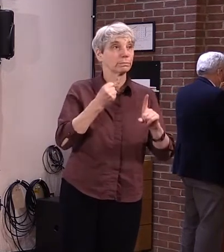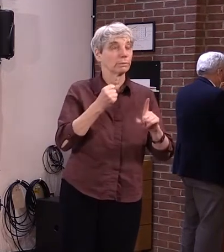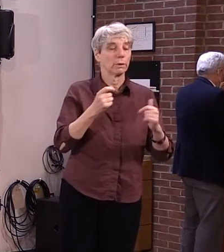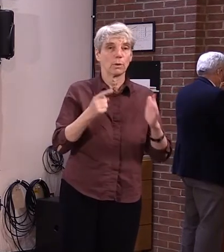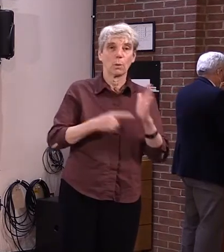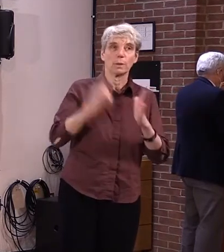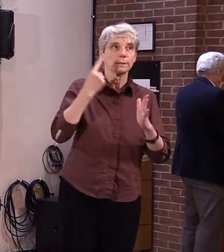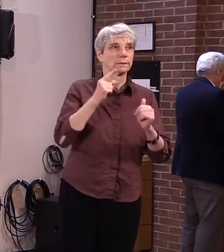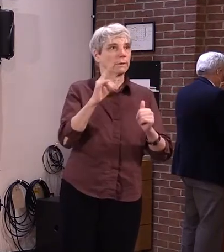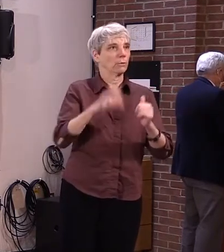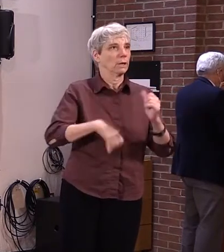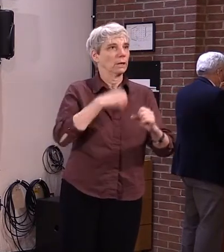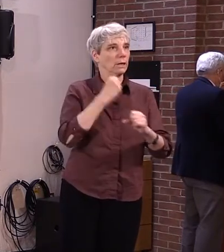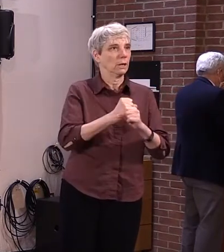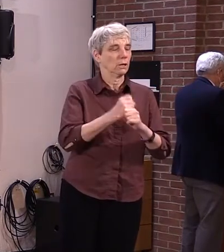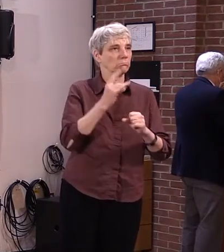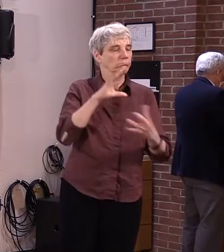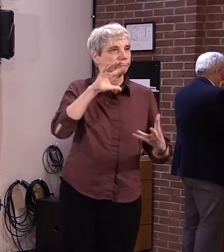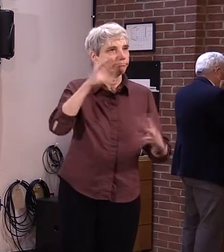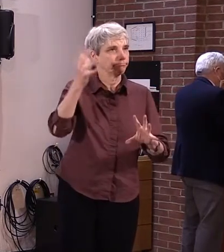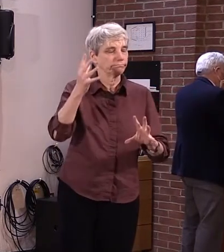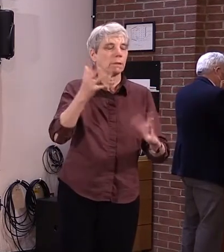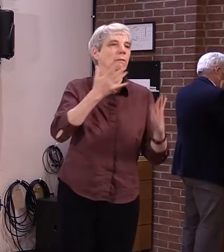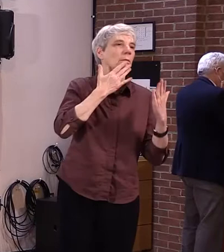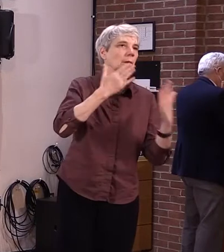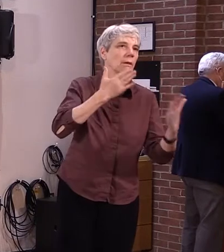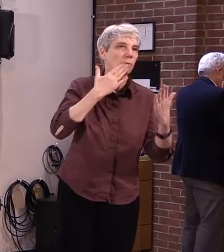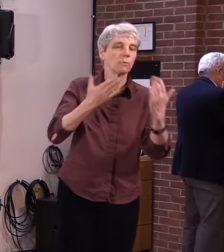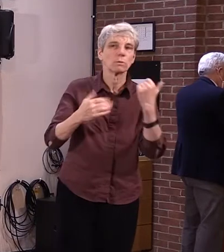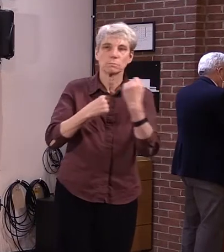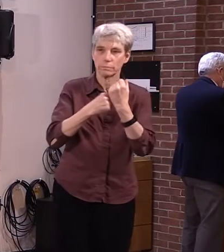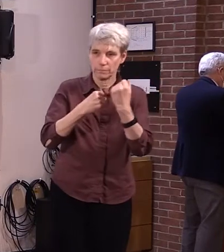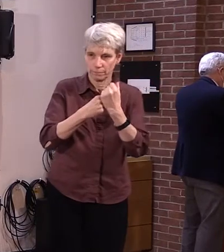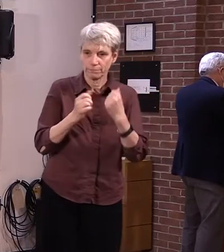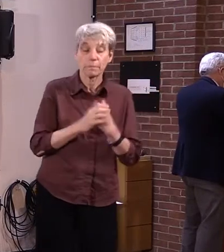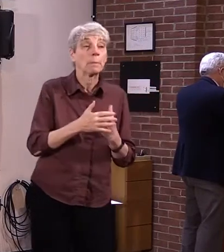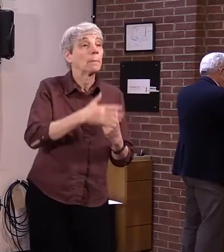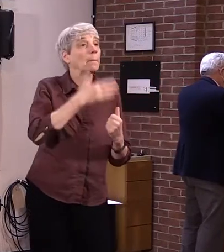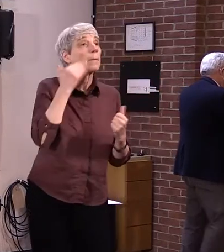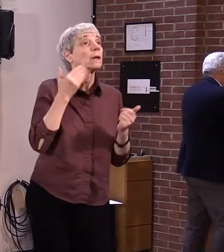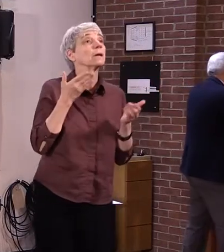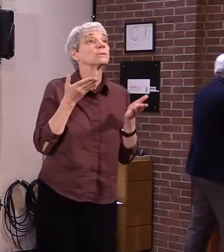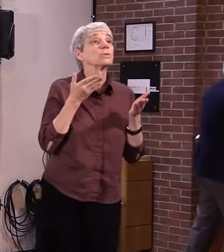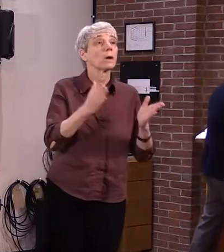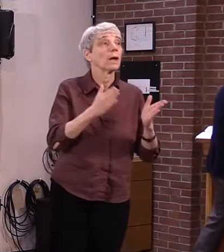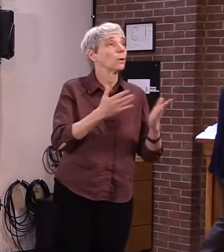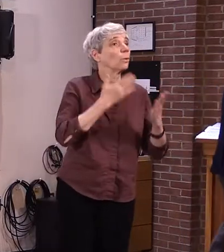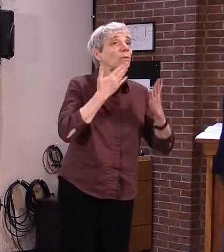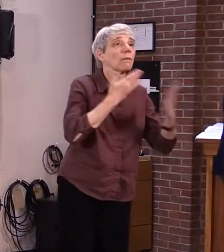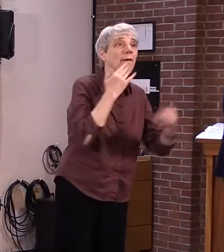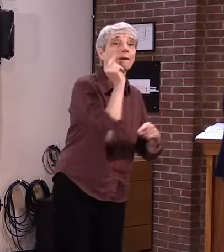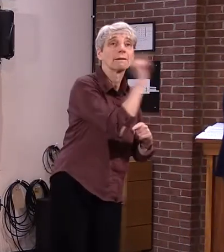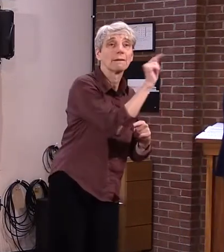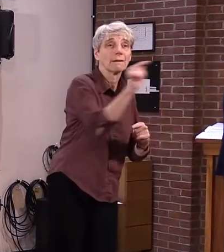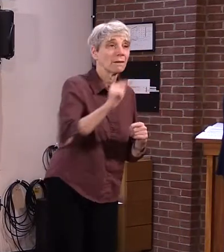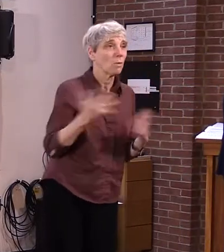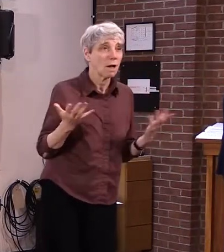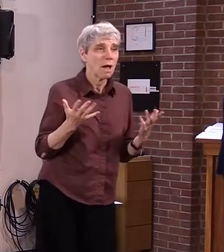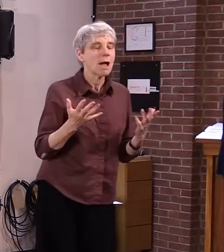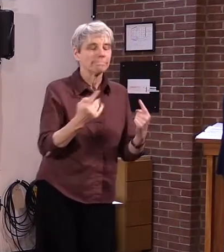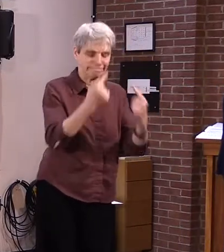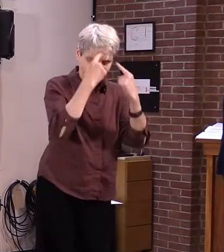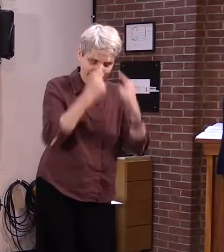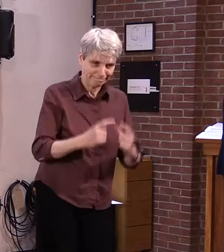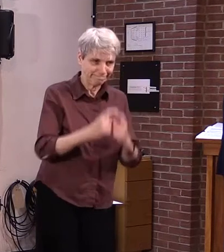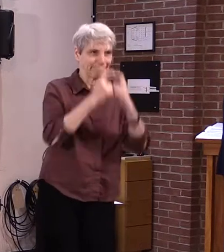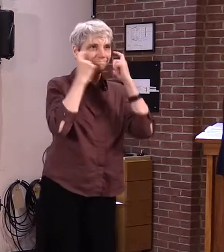to once again emphasize the best way we can all show our appreciation is to stay vigilant, and that will help keep the